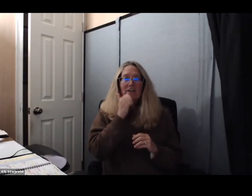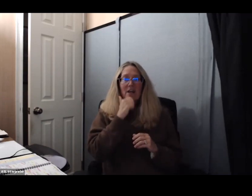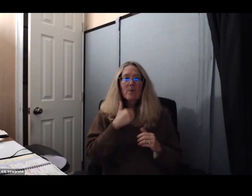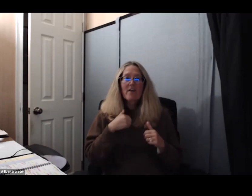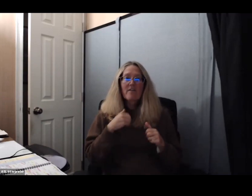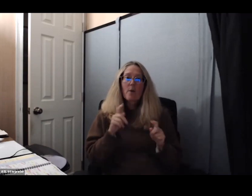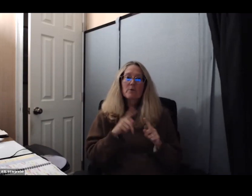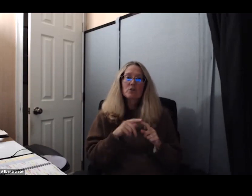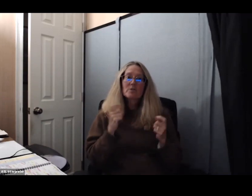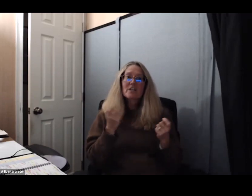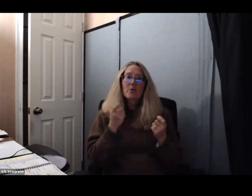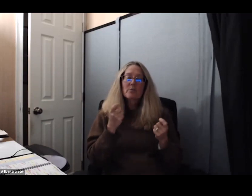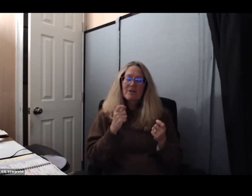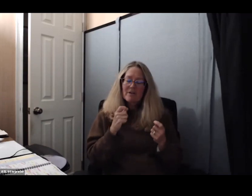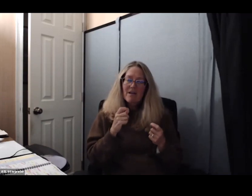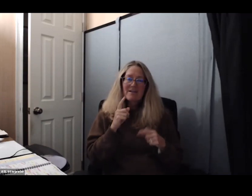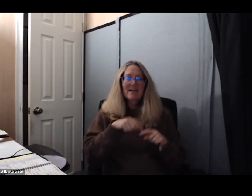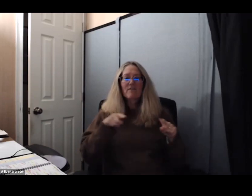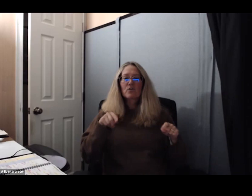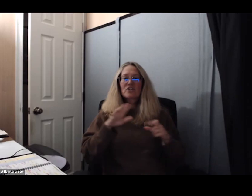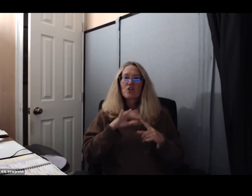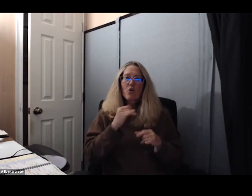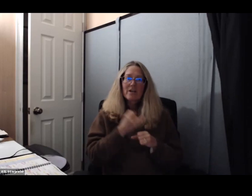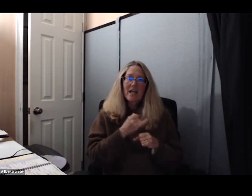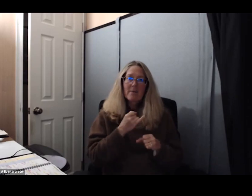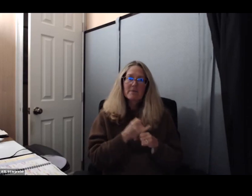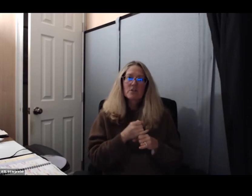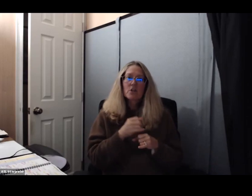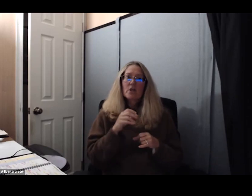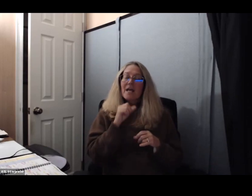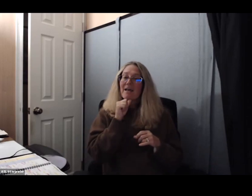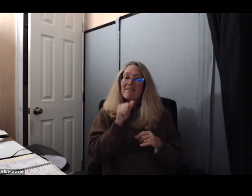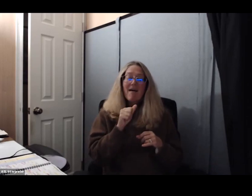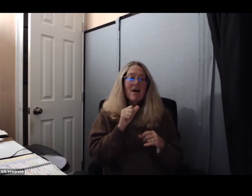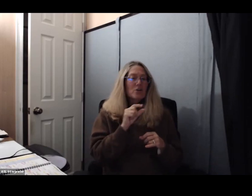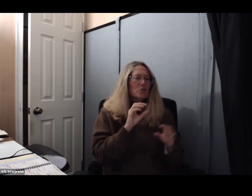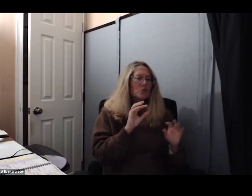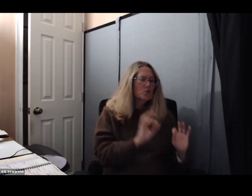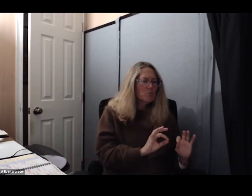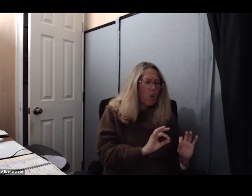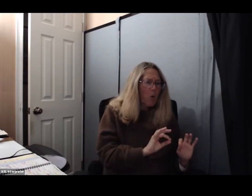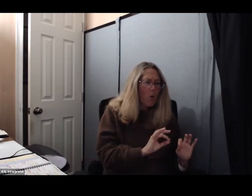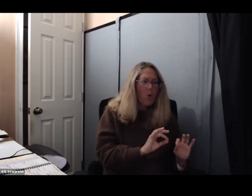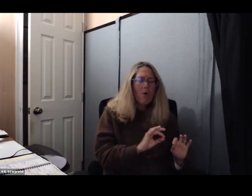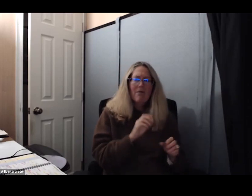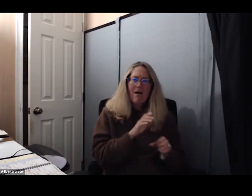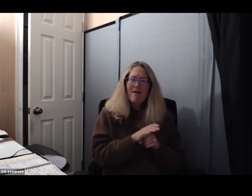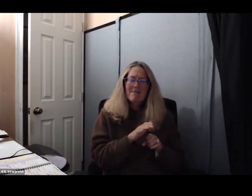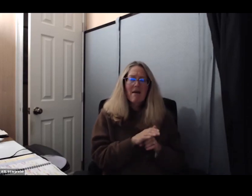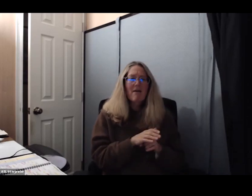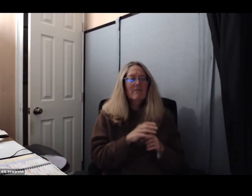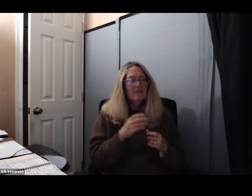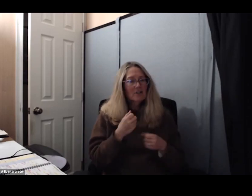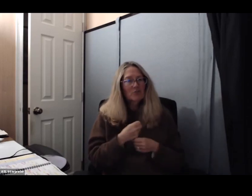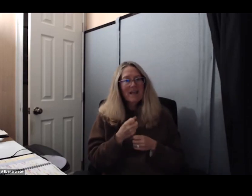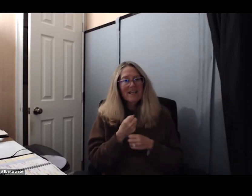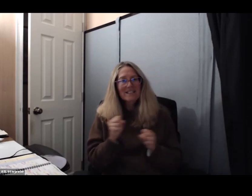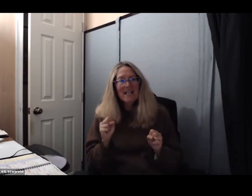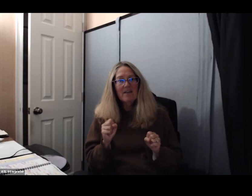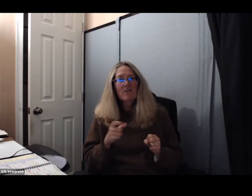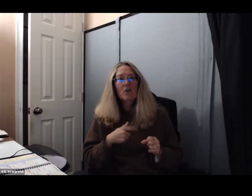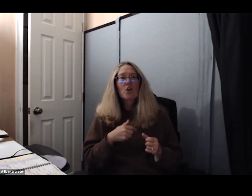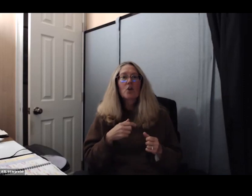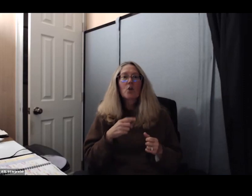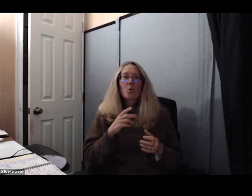to celebrate the rich diversity of our campuses. No act is too small to create an environment that is safe and supportive. We stand for